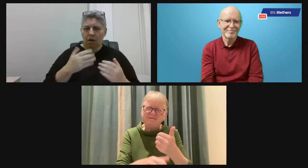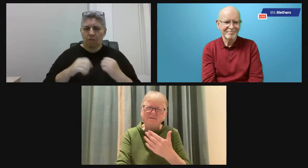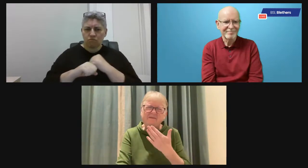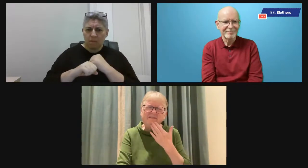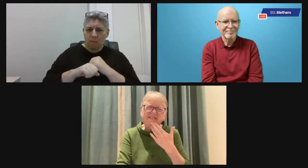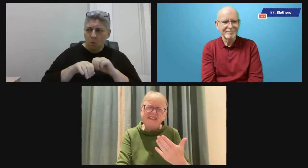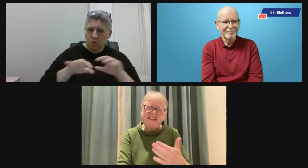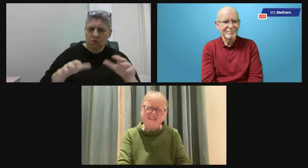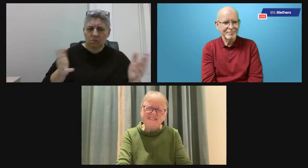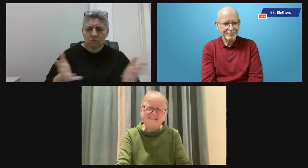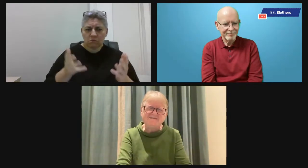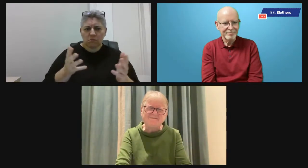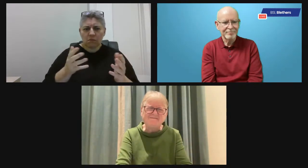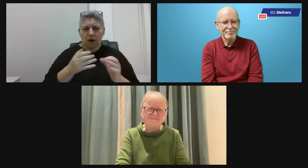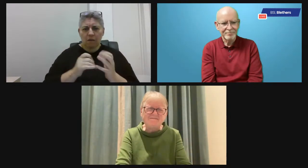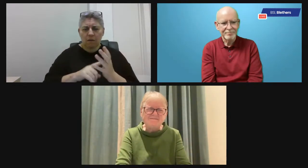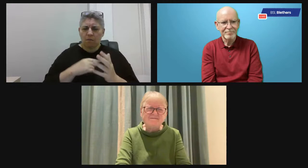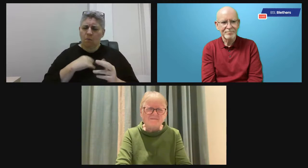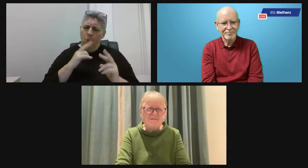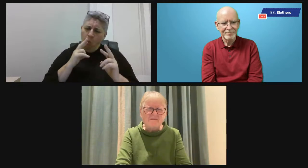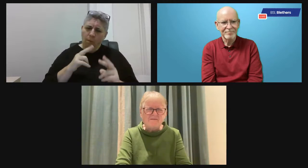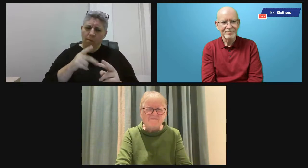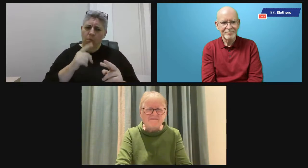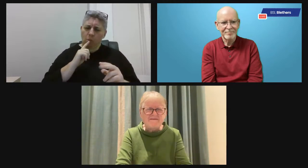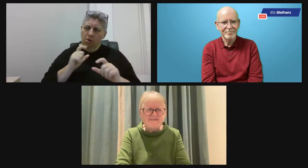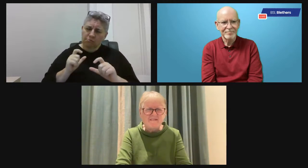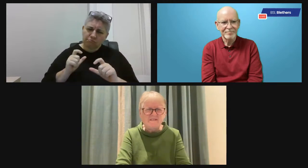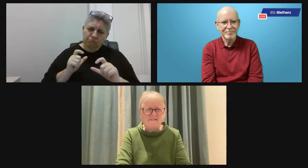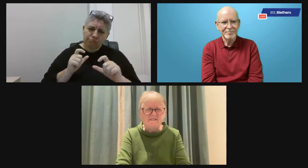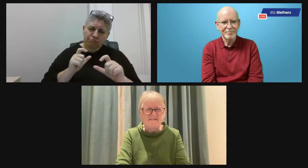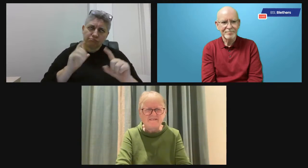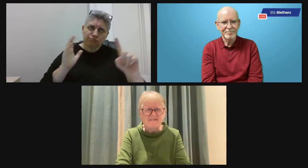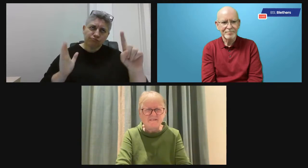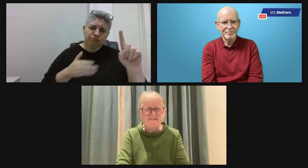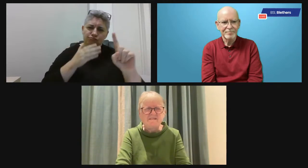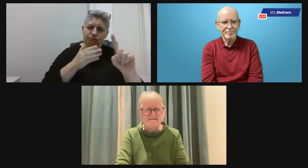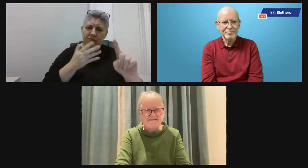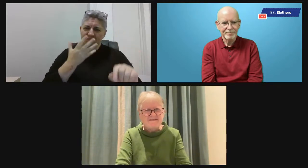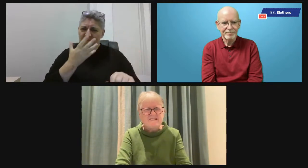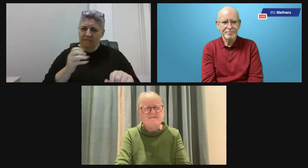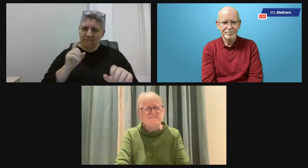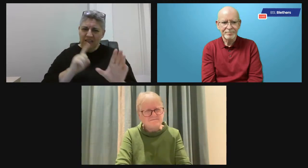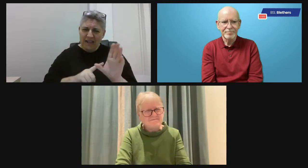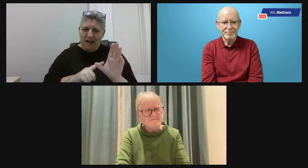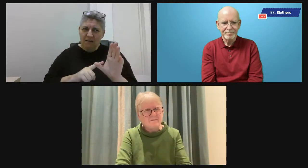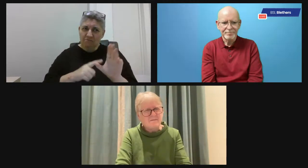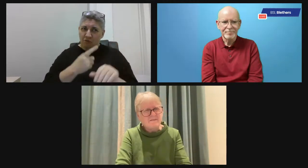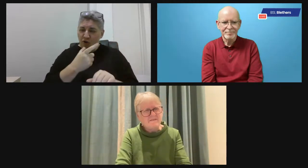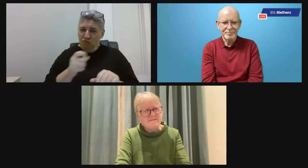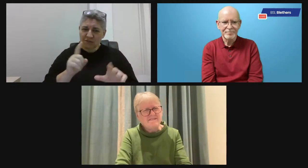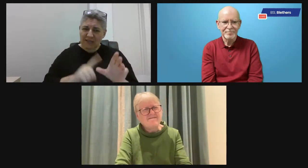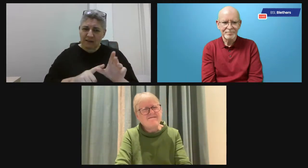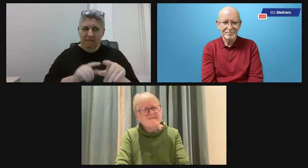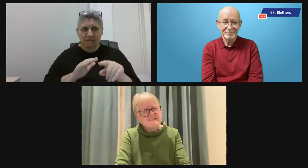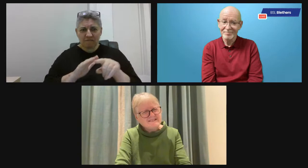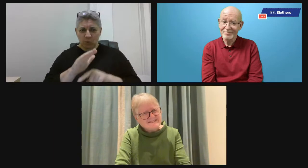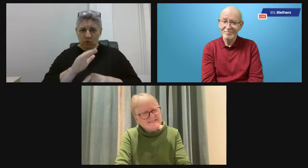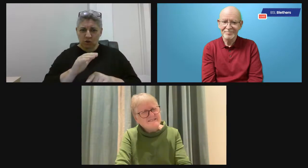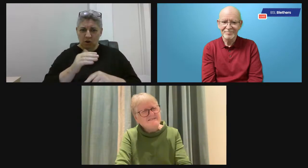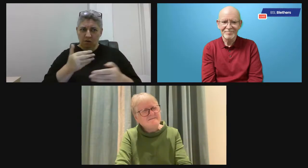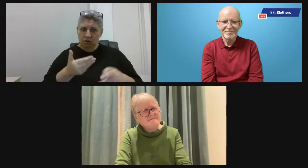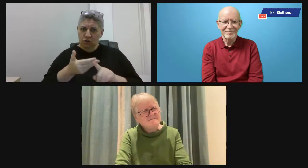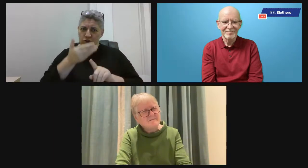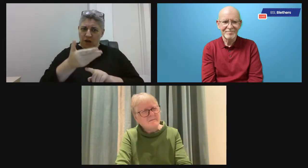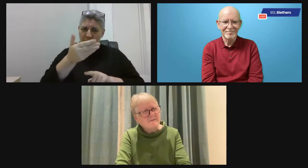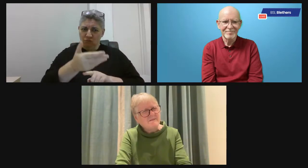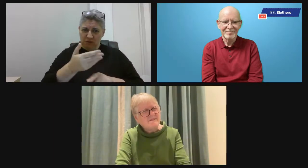time. It's been a pleasure. Thank you. It's been such a good conversation, and I really hope